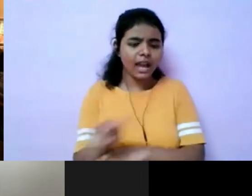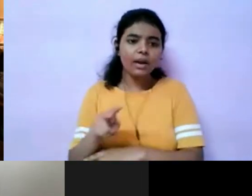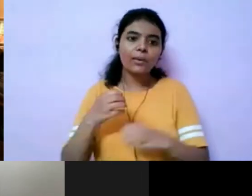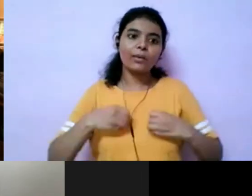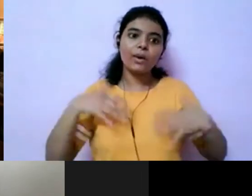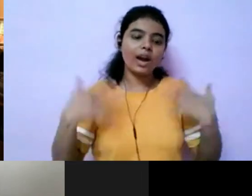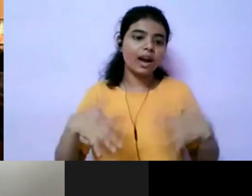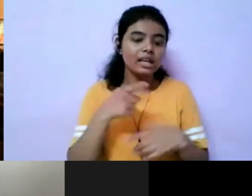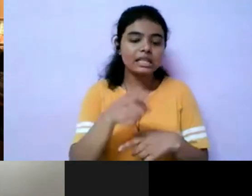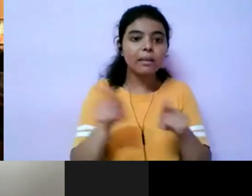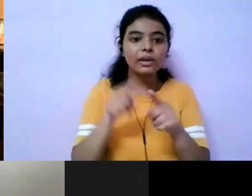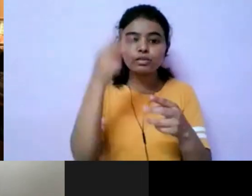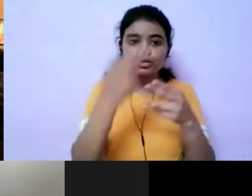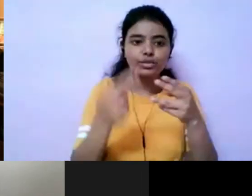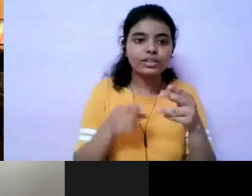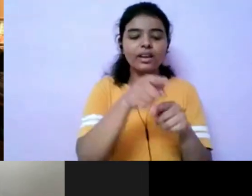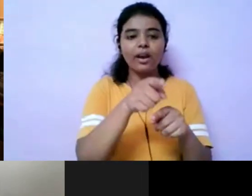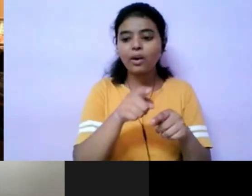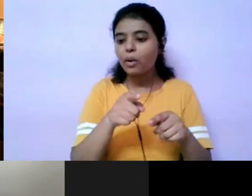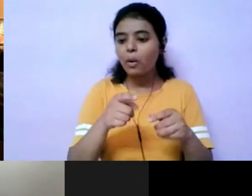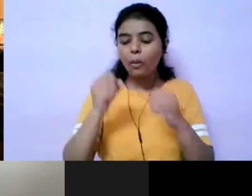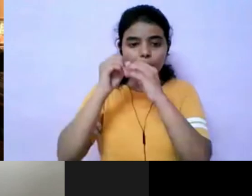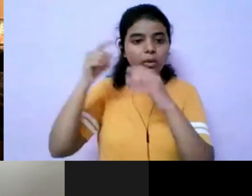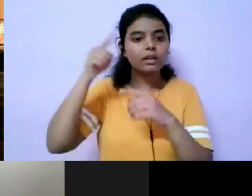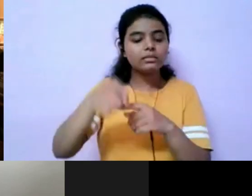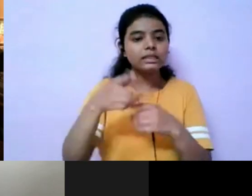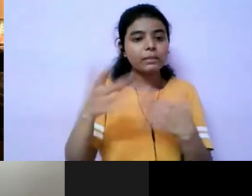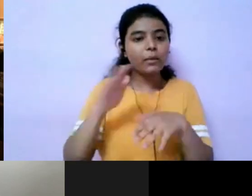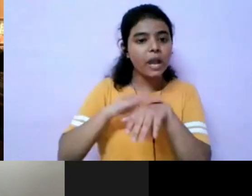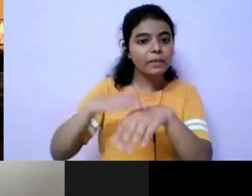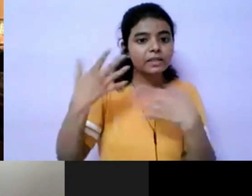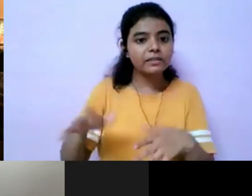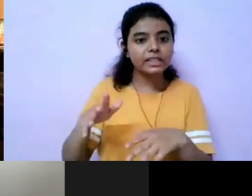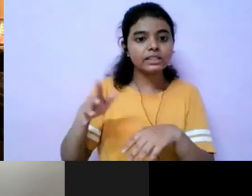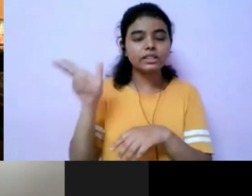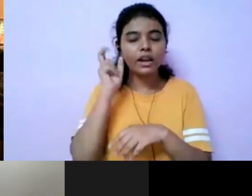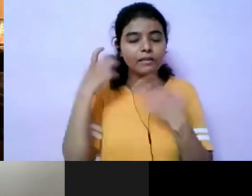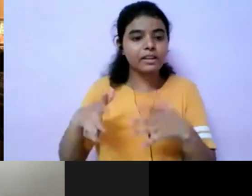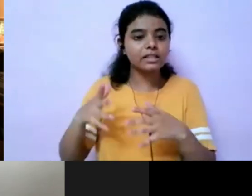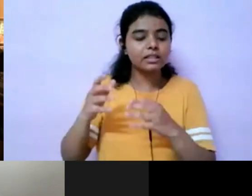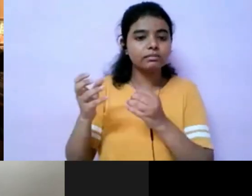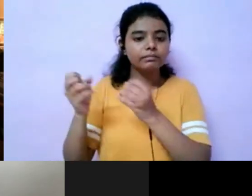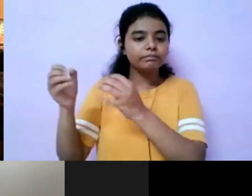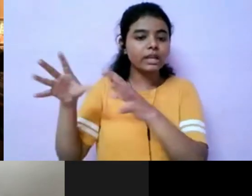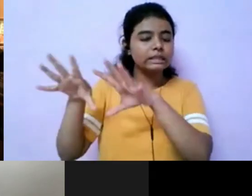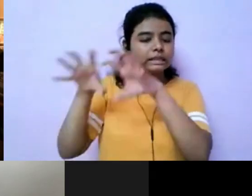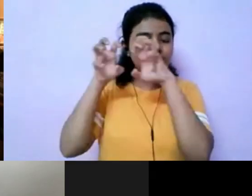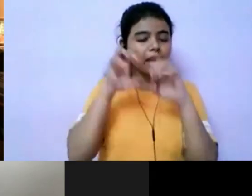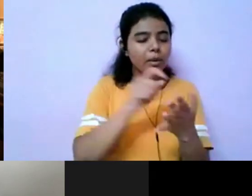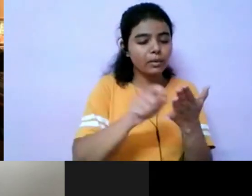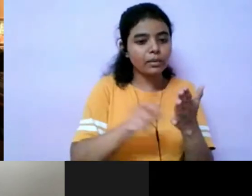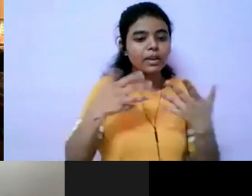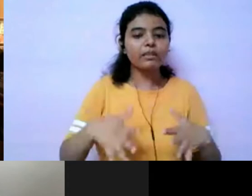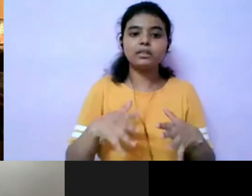way you use art for transforming and informing at once, the conflation of so many ideas, you